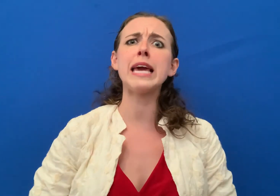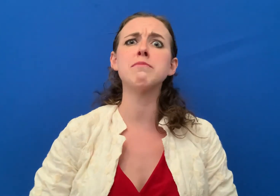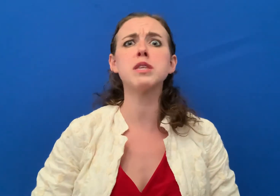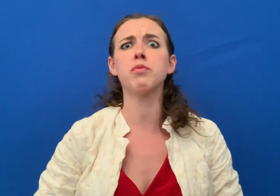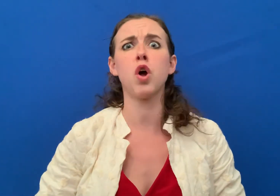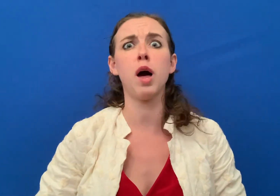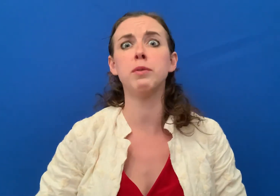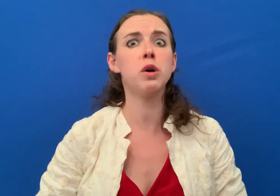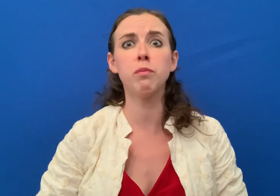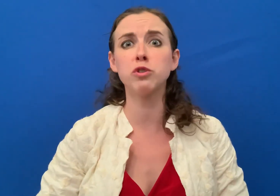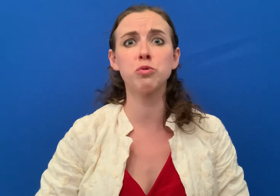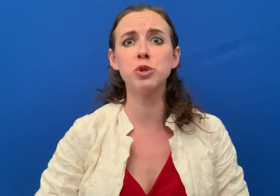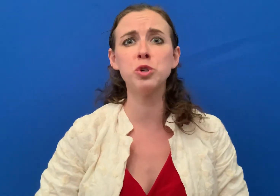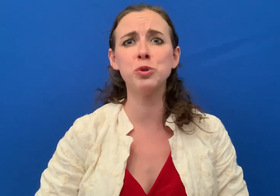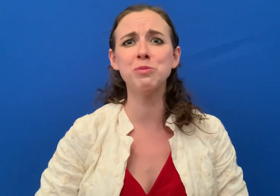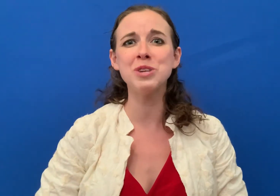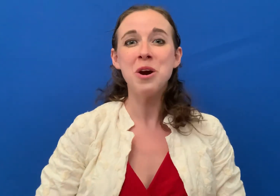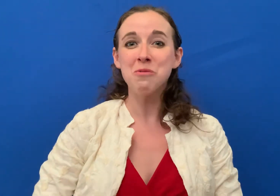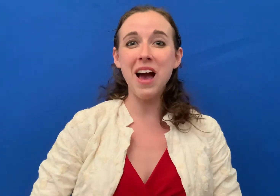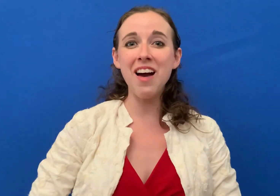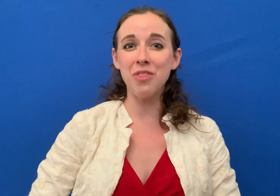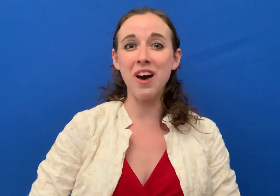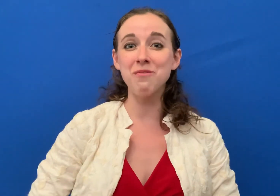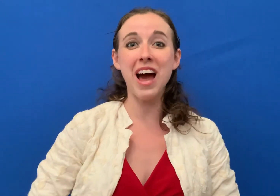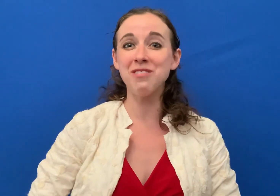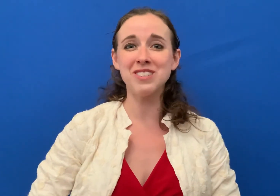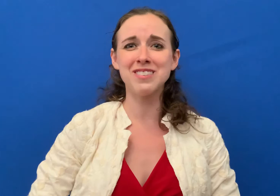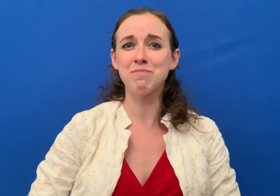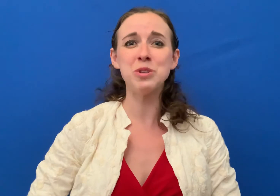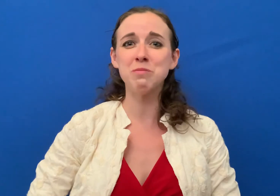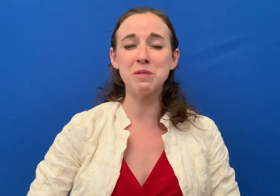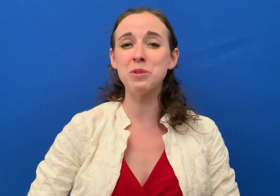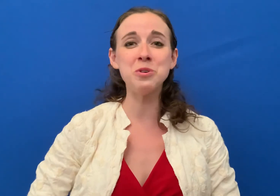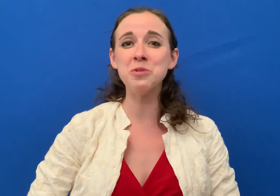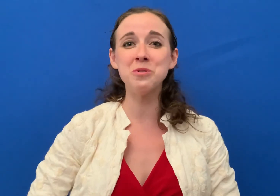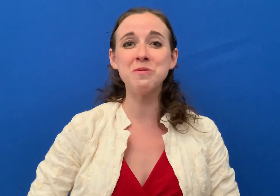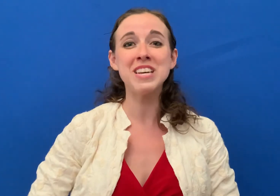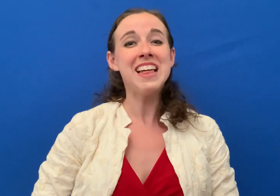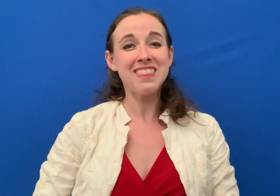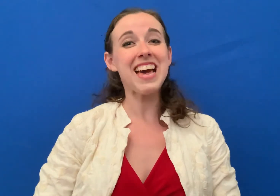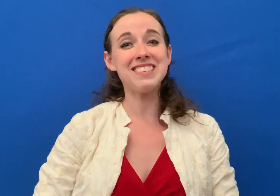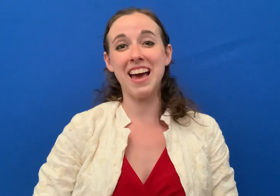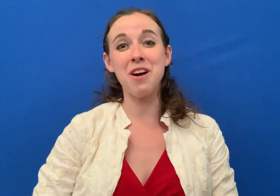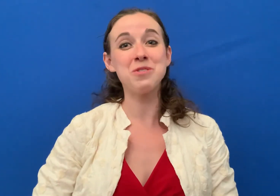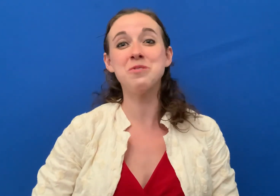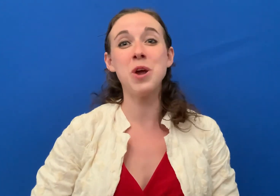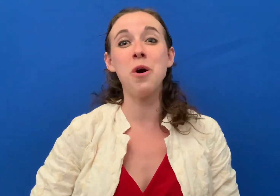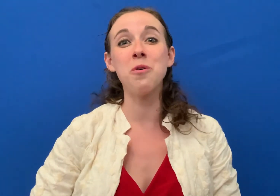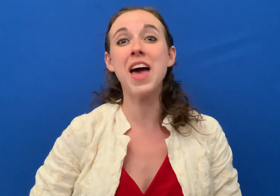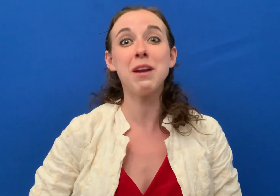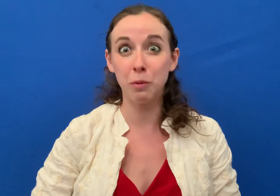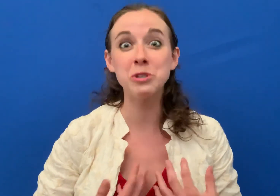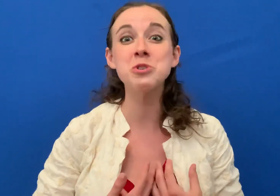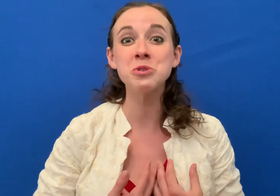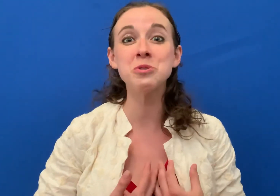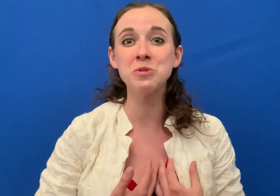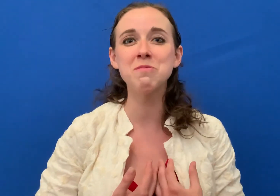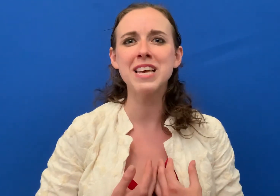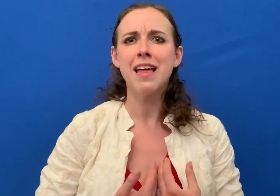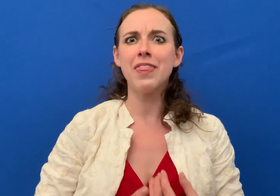the problem was groomed while the virus bloomed and bloomed. That's how you know that we're doomed. That's